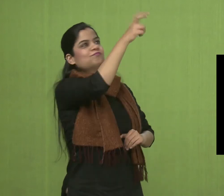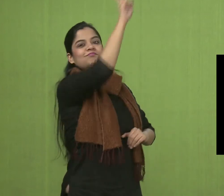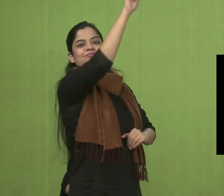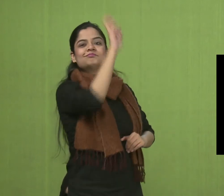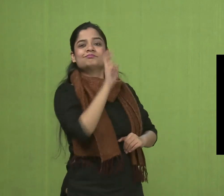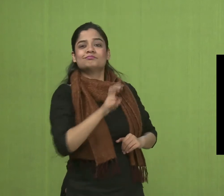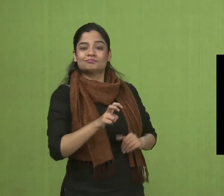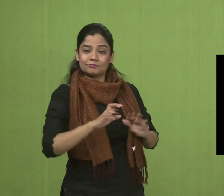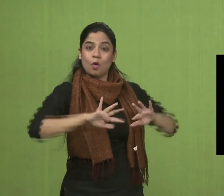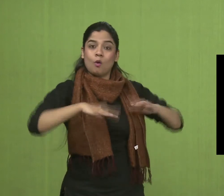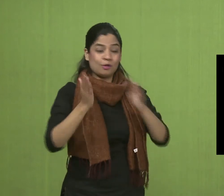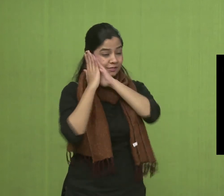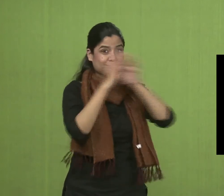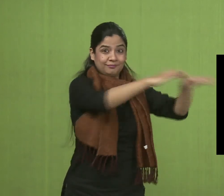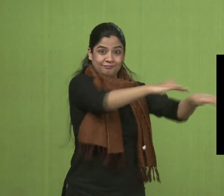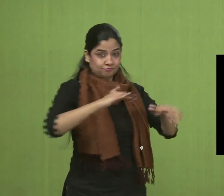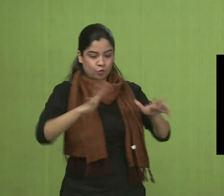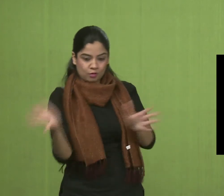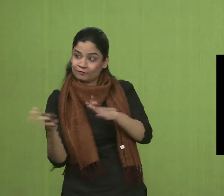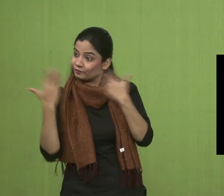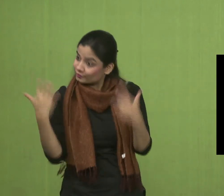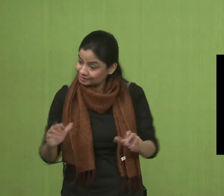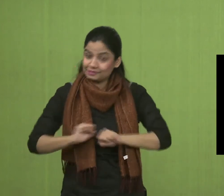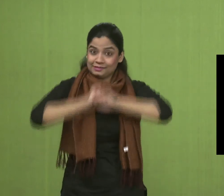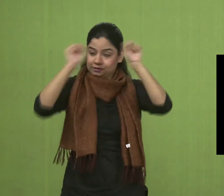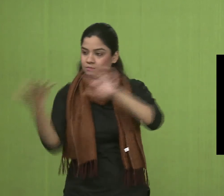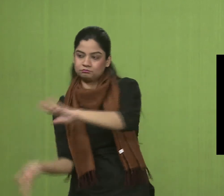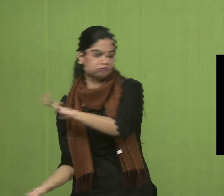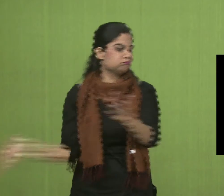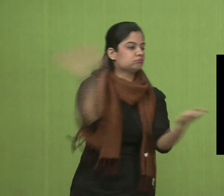saved. You can even have charpais or folding beds